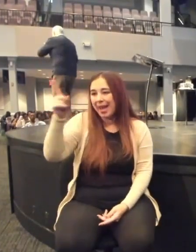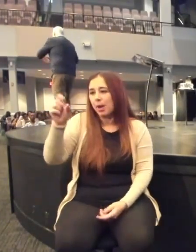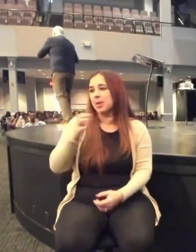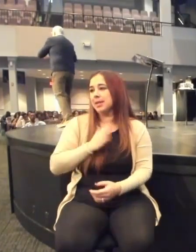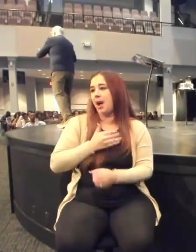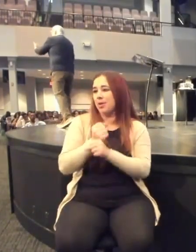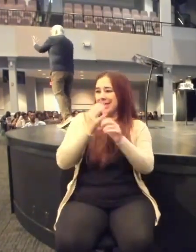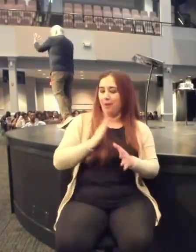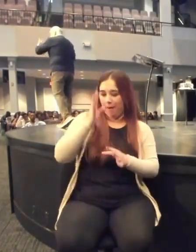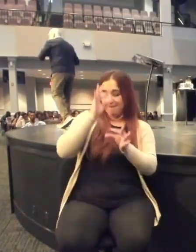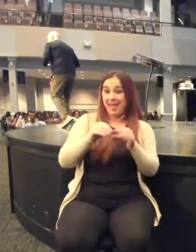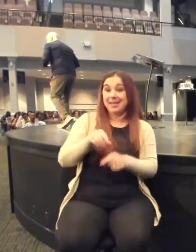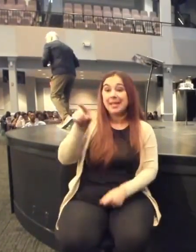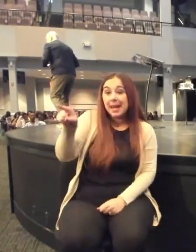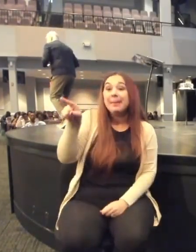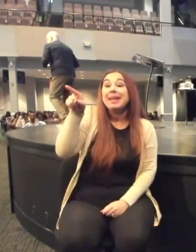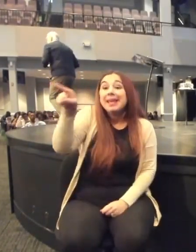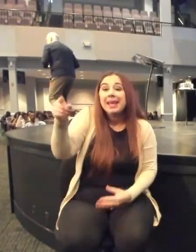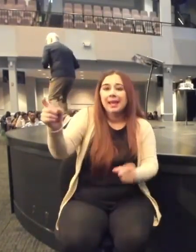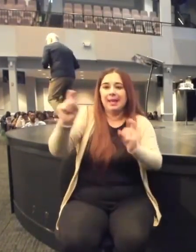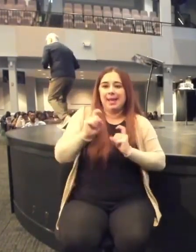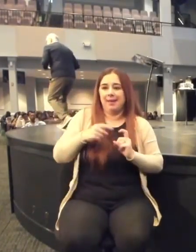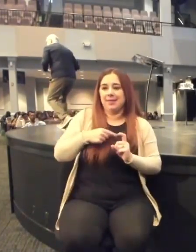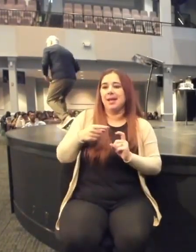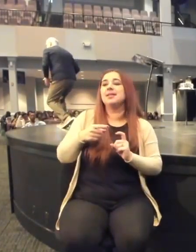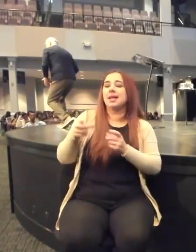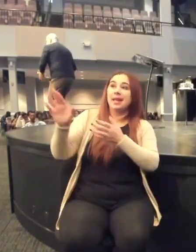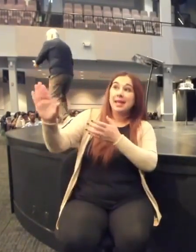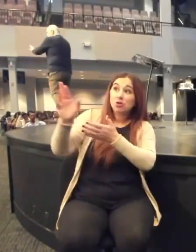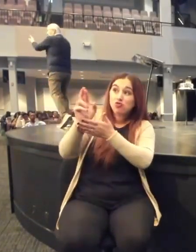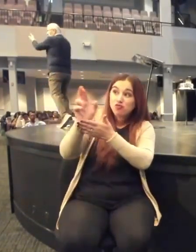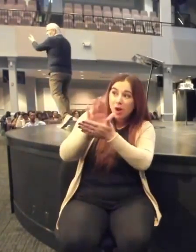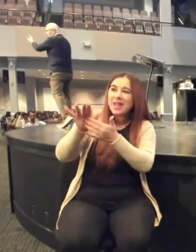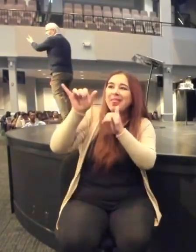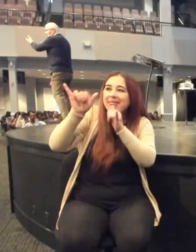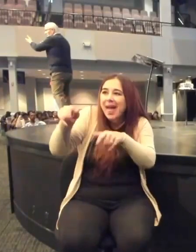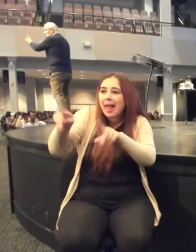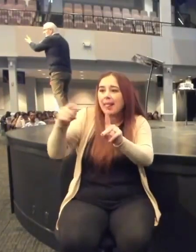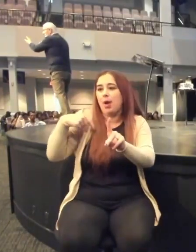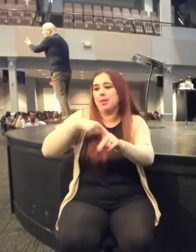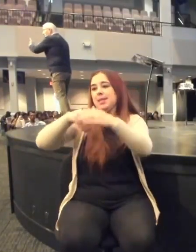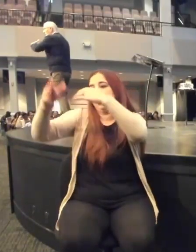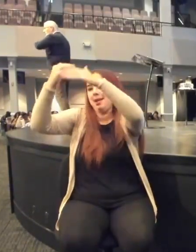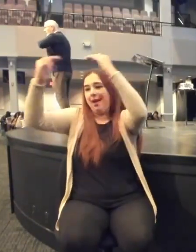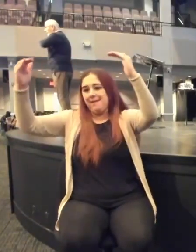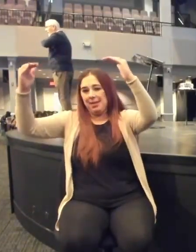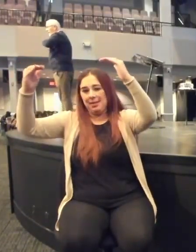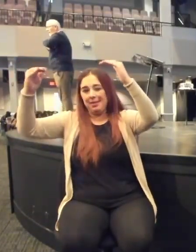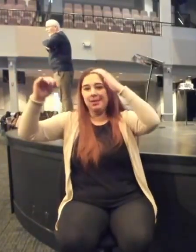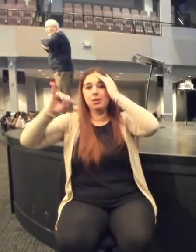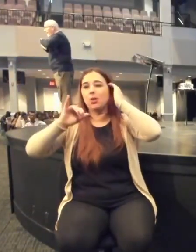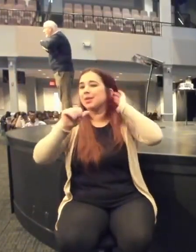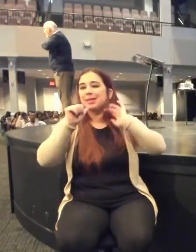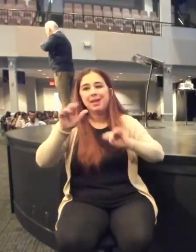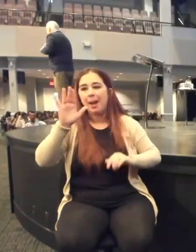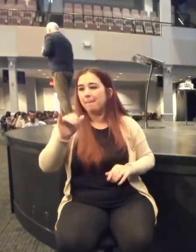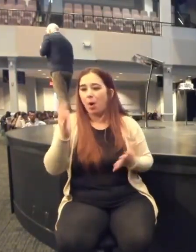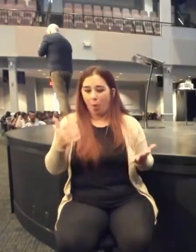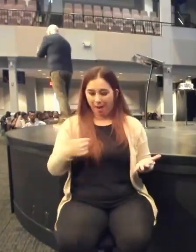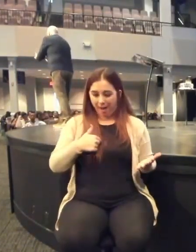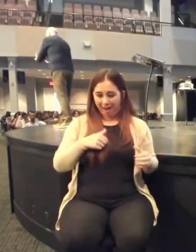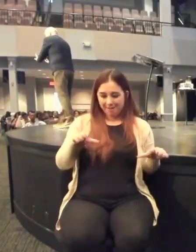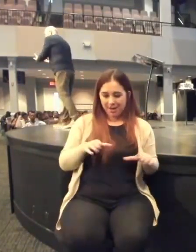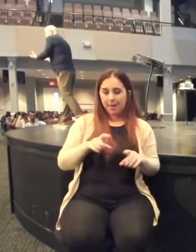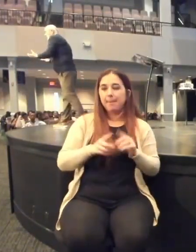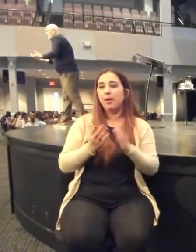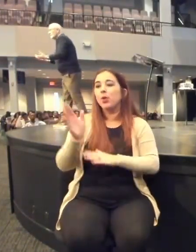because our faith is in him. And he gives us the gift of his righteousness that allows us in. Okay, so that's how I go, not by what I've done, but by